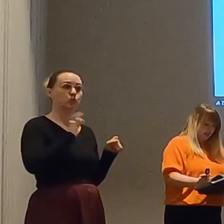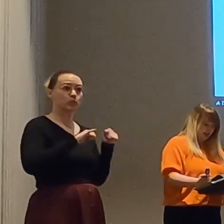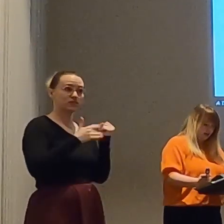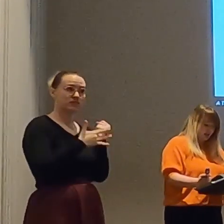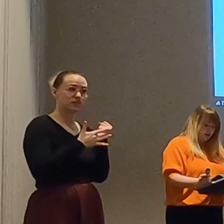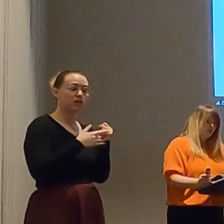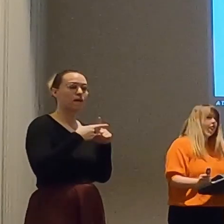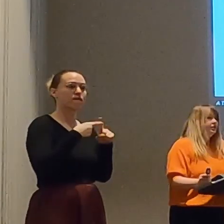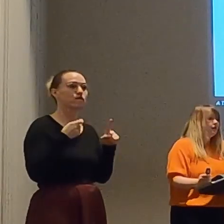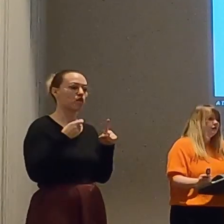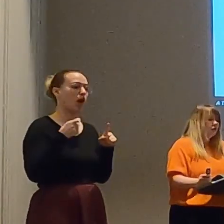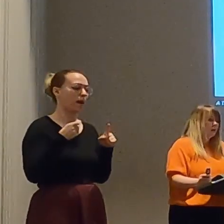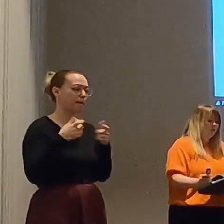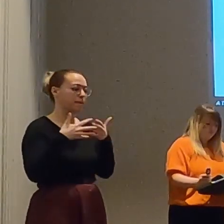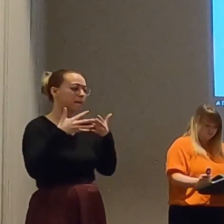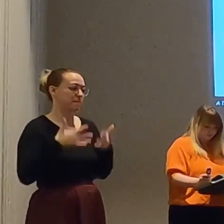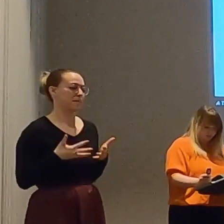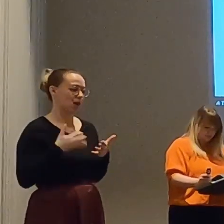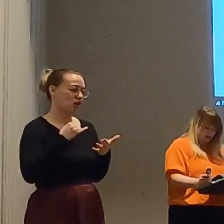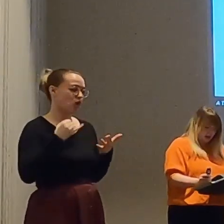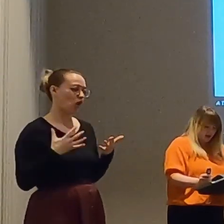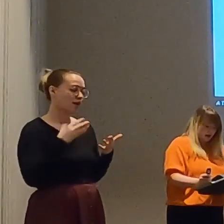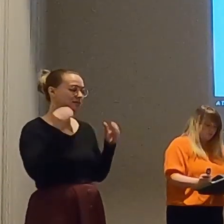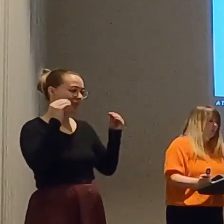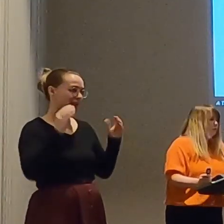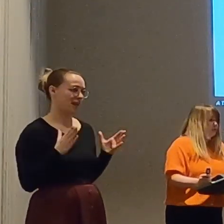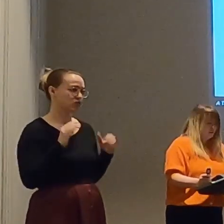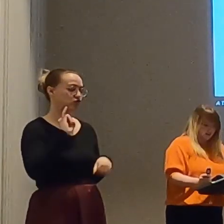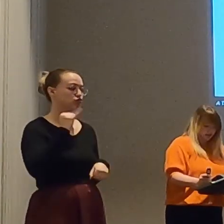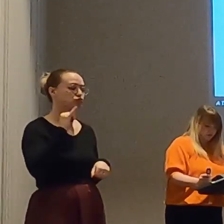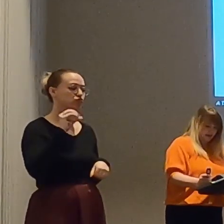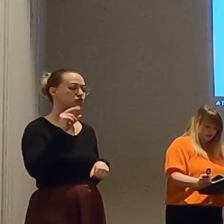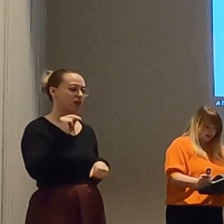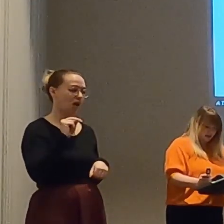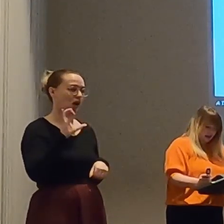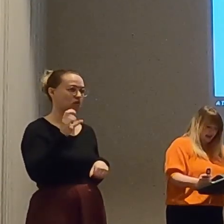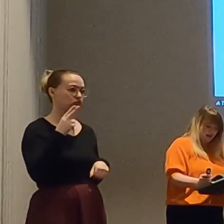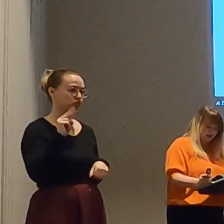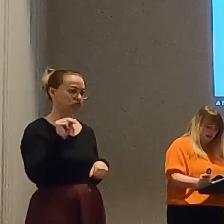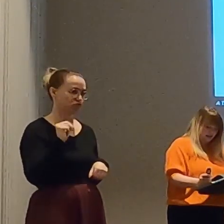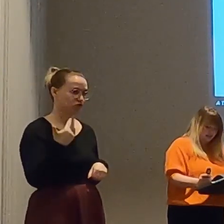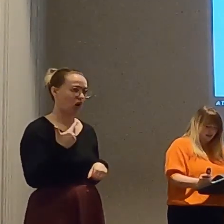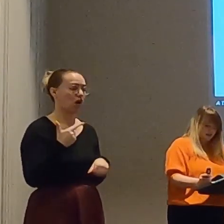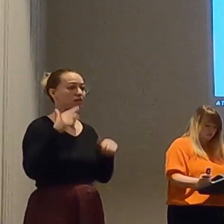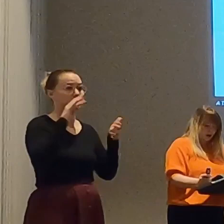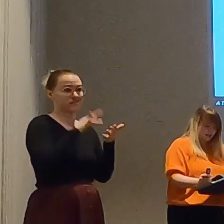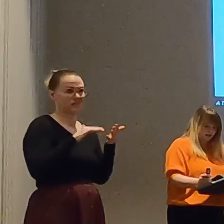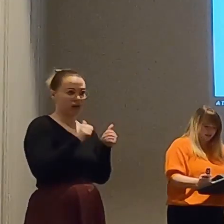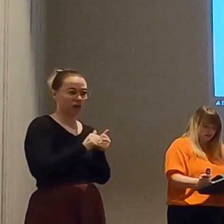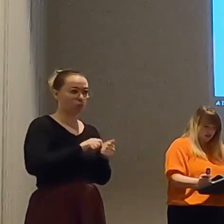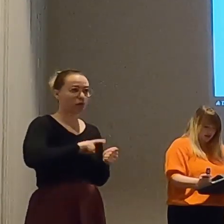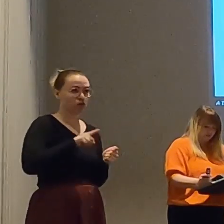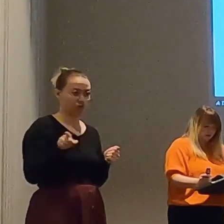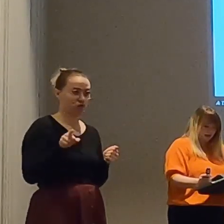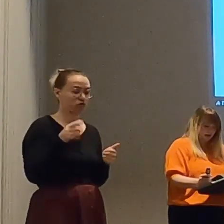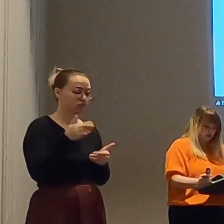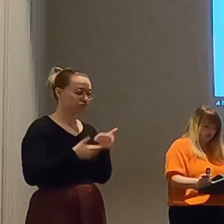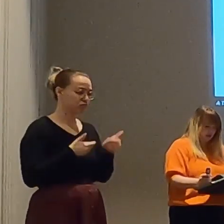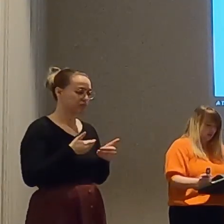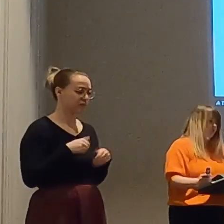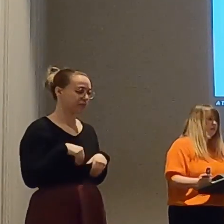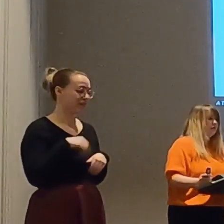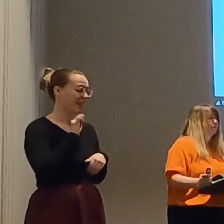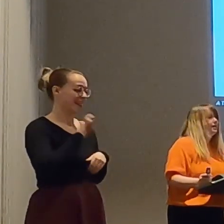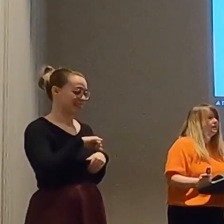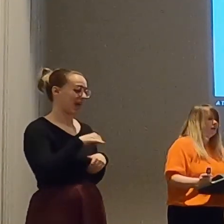and educator Jeong Chung, who she studied with. And this is the process that